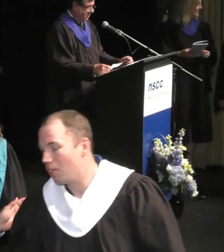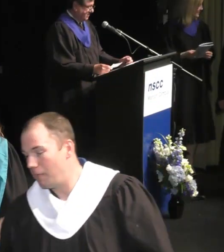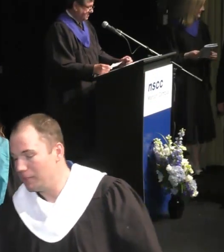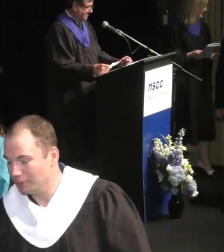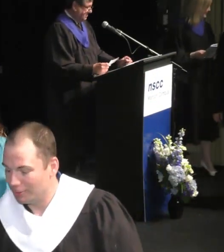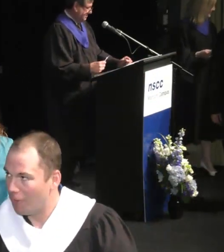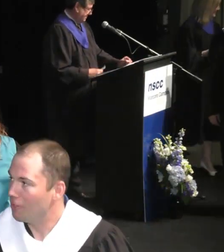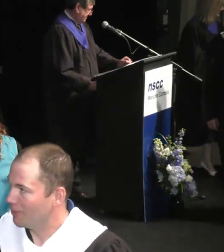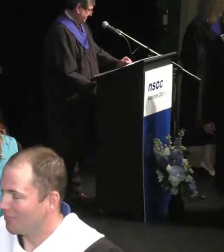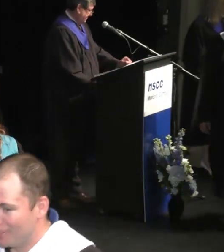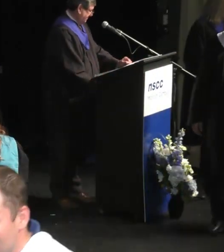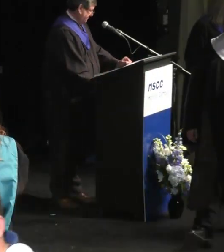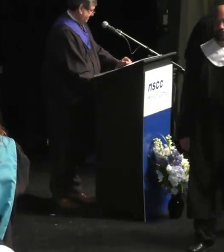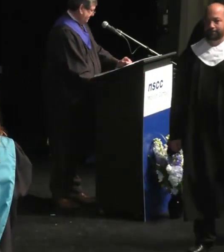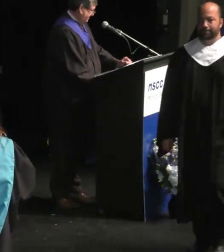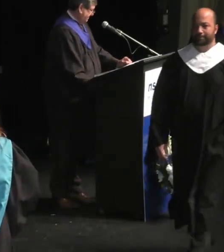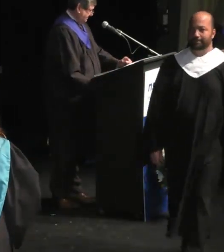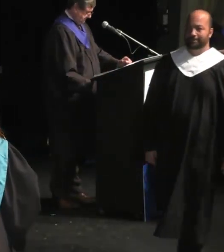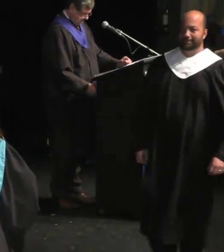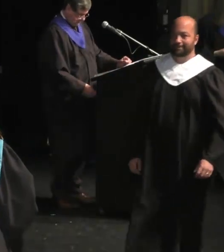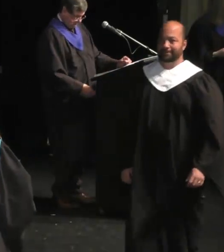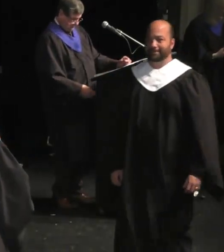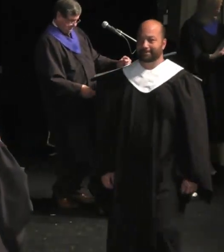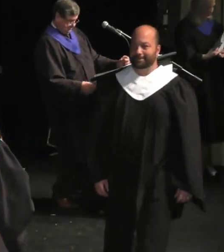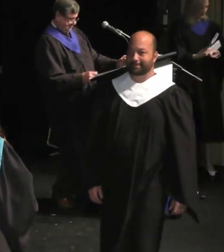Nathan Paris.